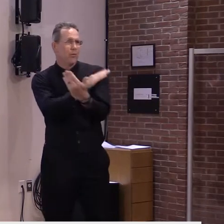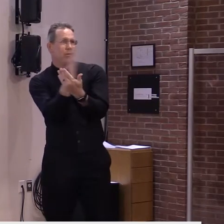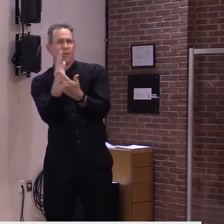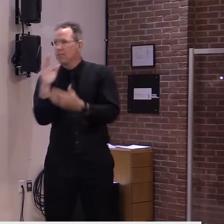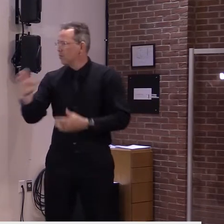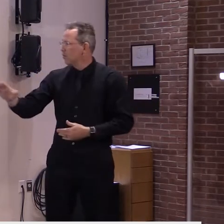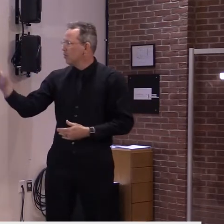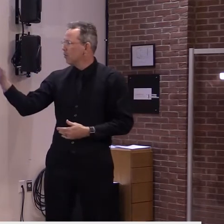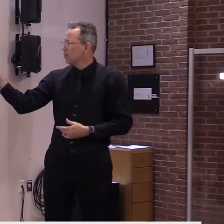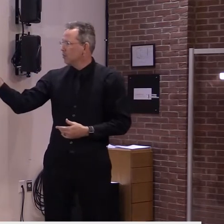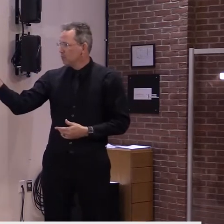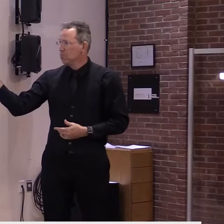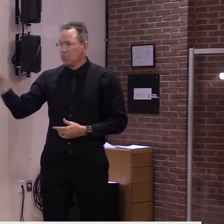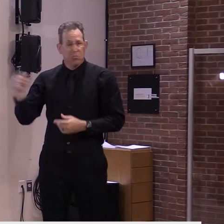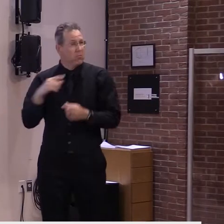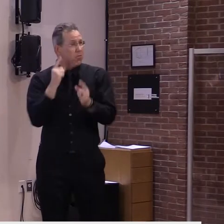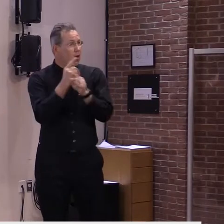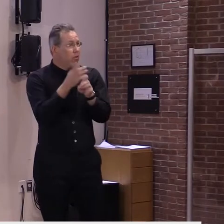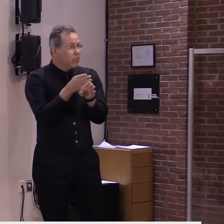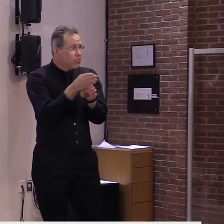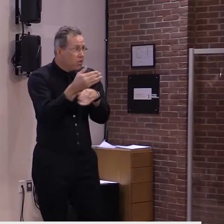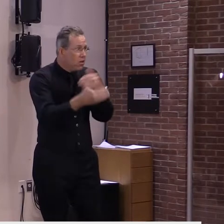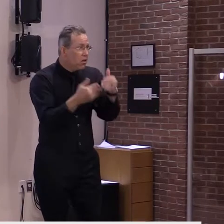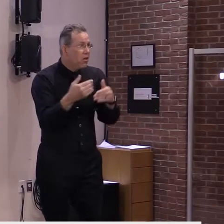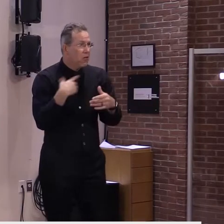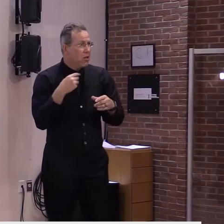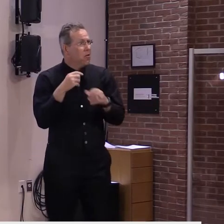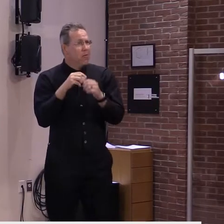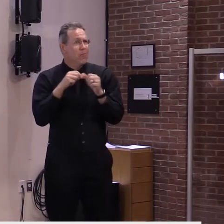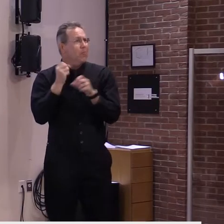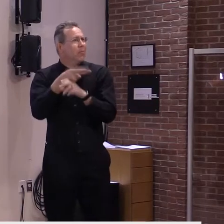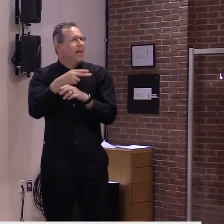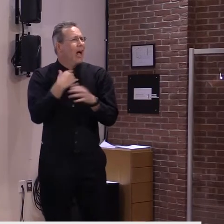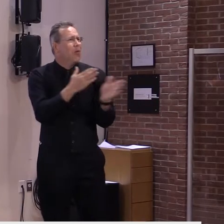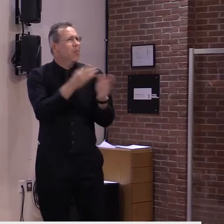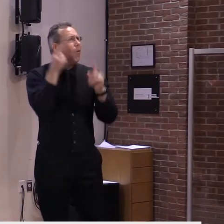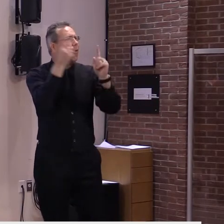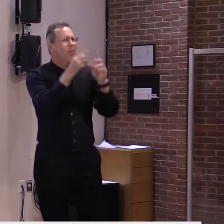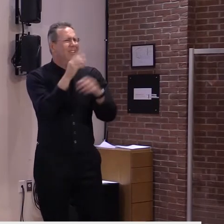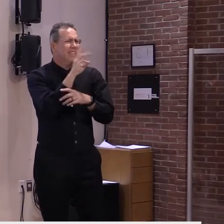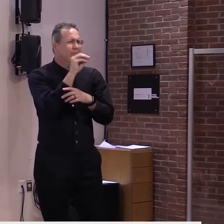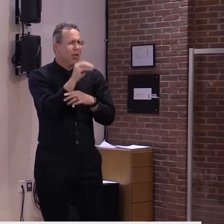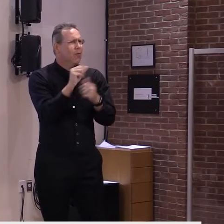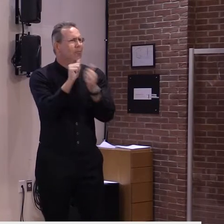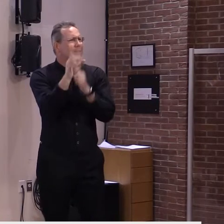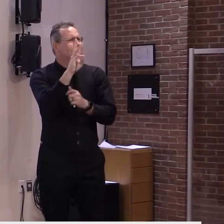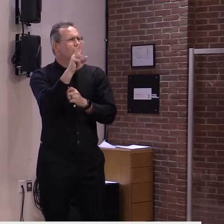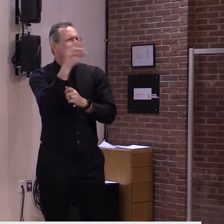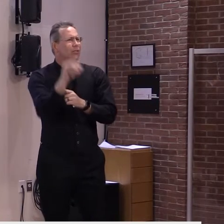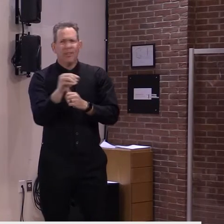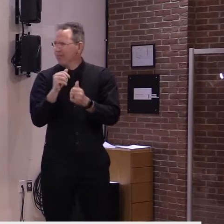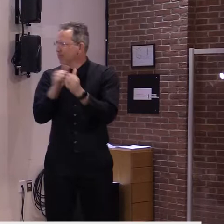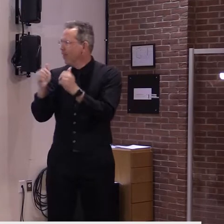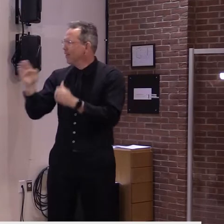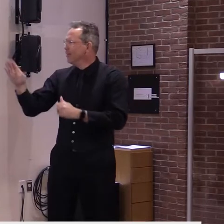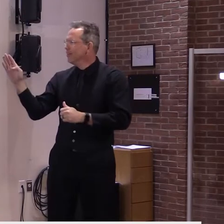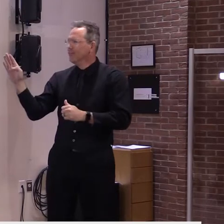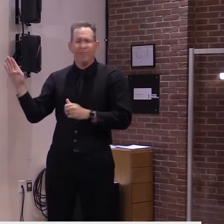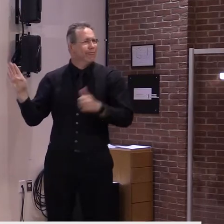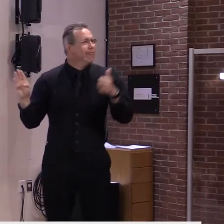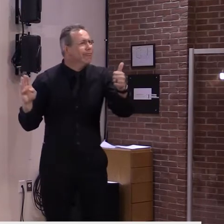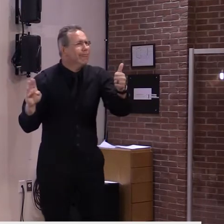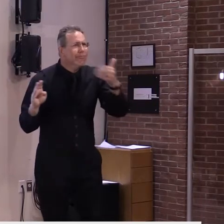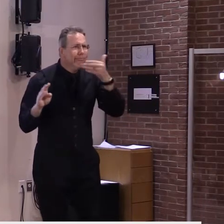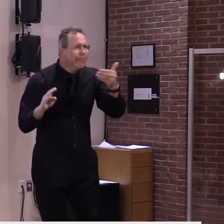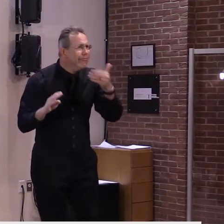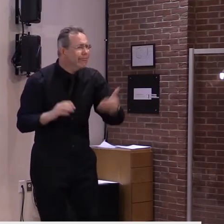previous goals we had set out, today standing at 65.2% of Vermonters who have received at least one dose.